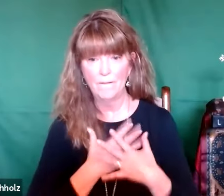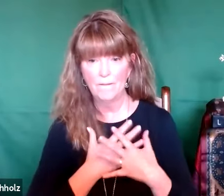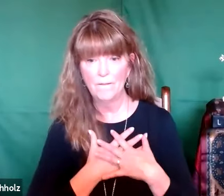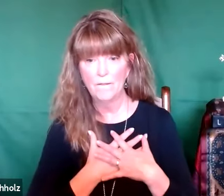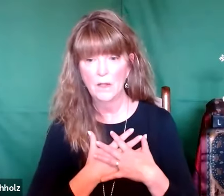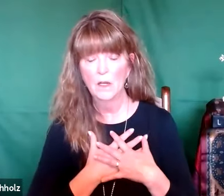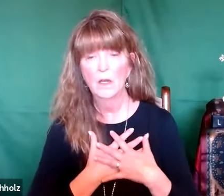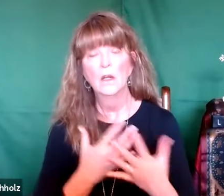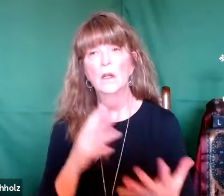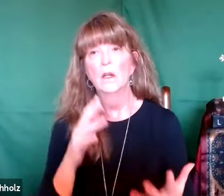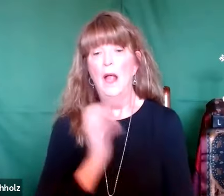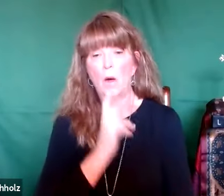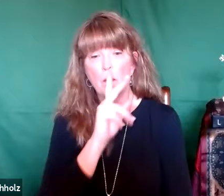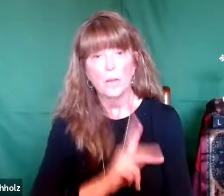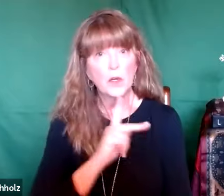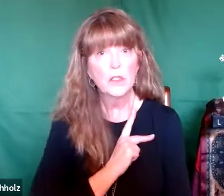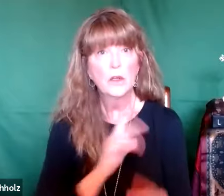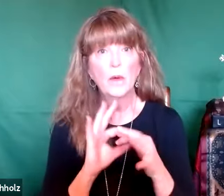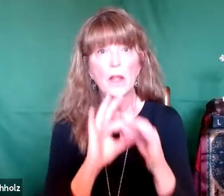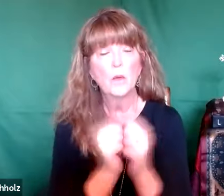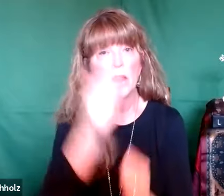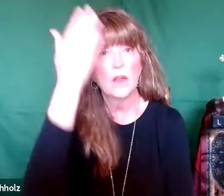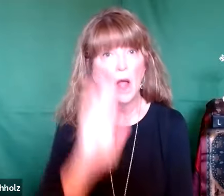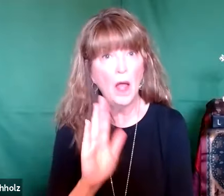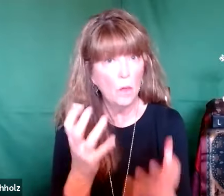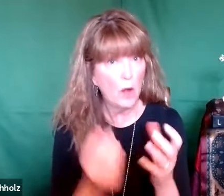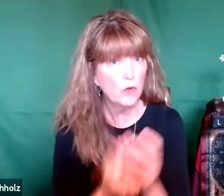if we want to grow in our personal